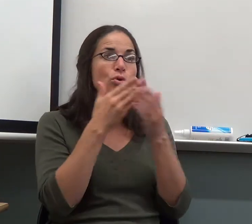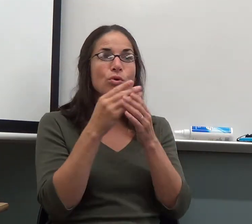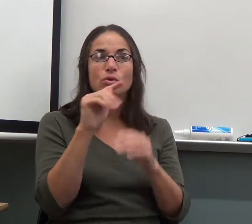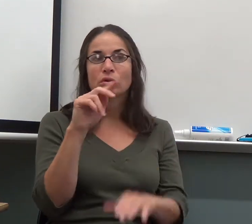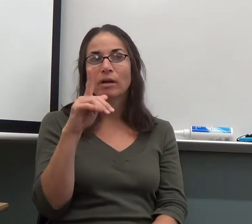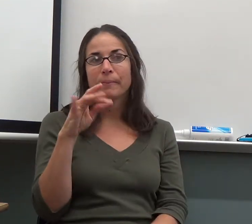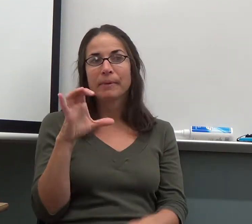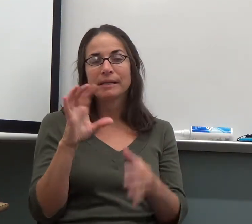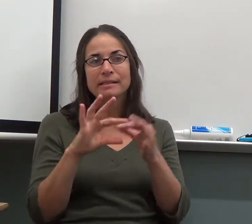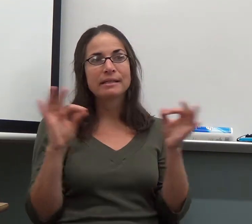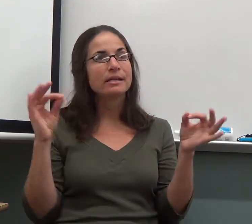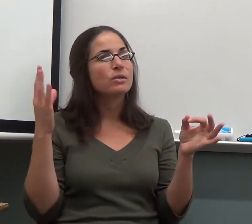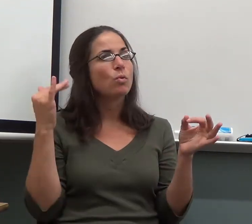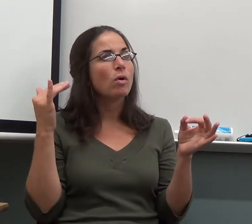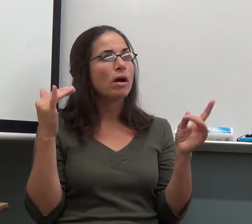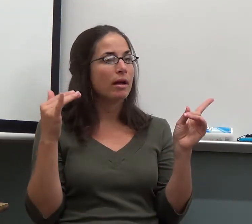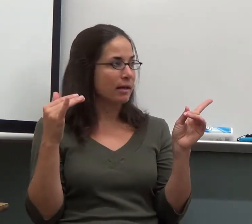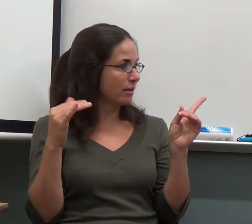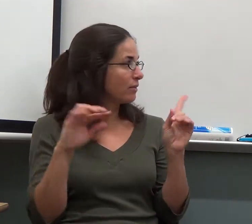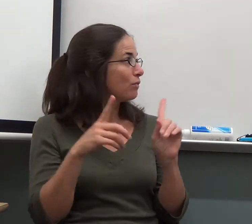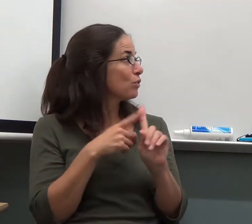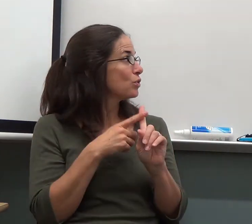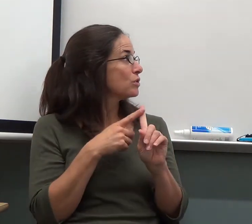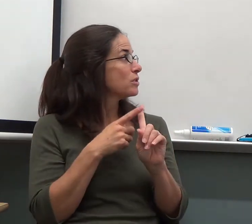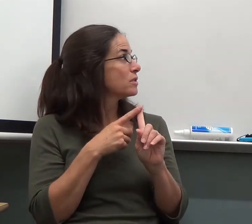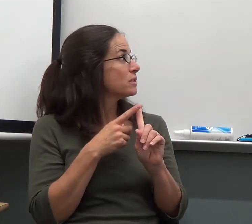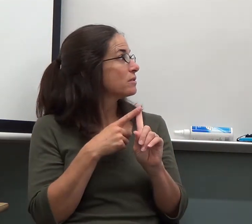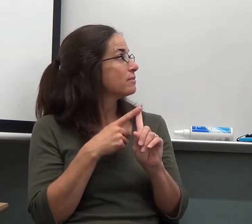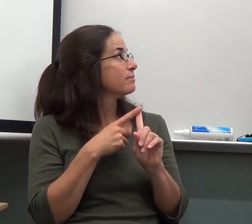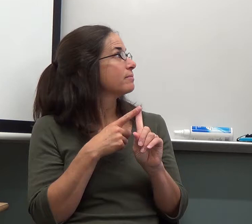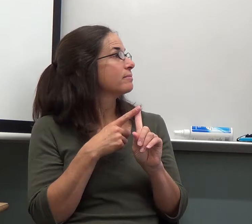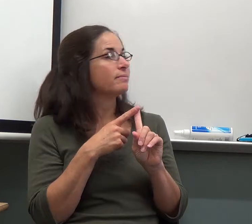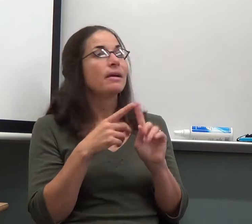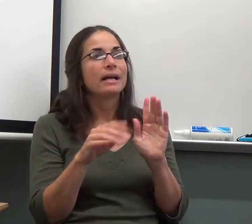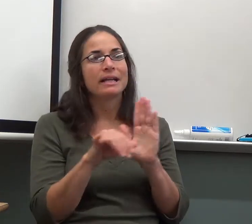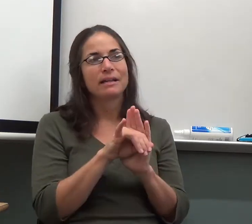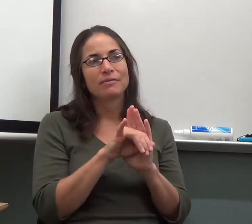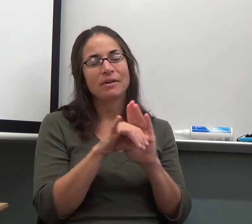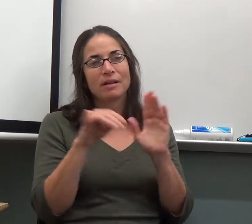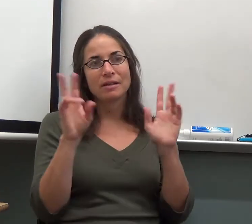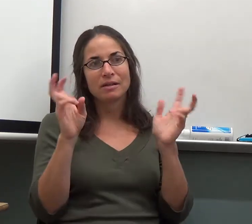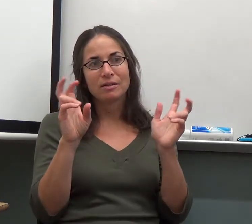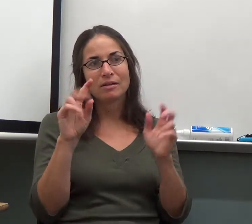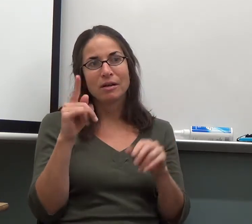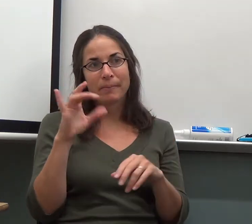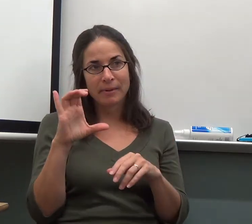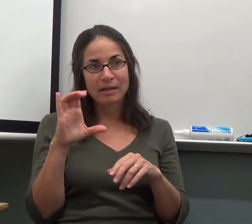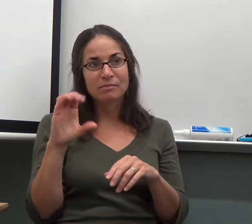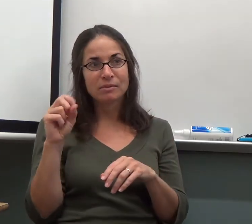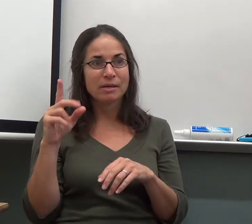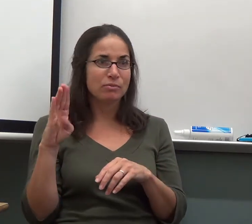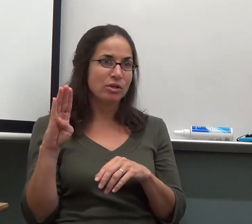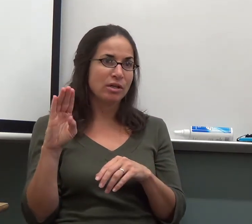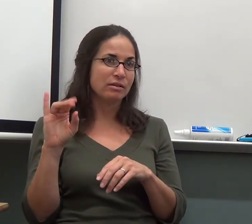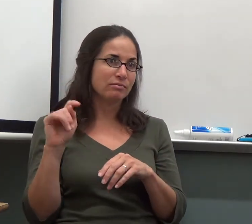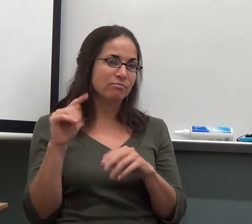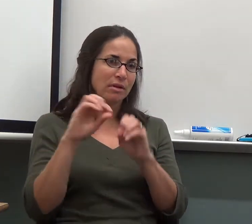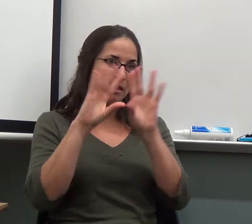Because what does it do? It identifies the topic or subject of the paragraph, which is